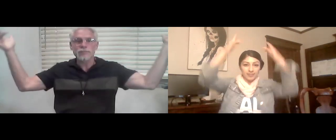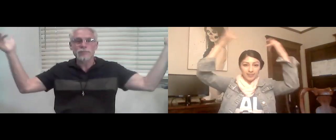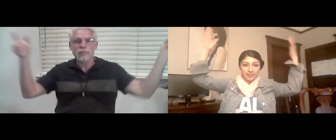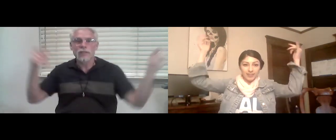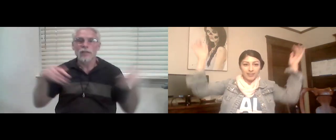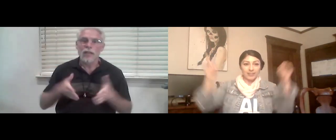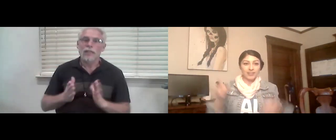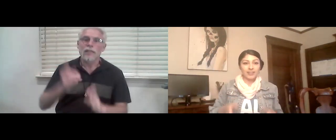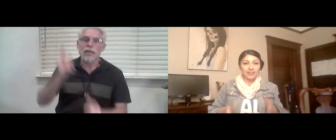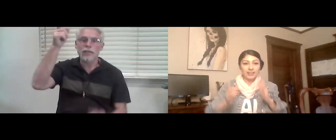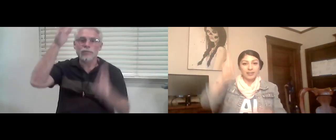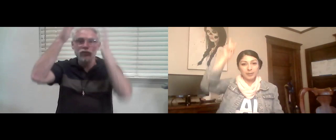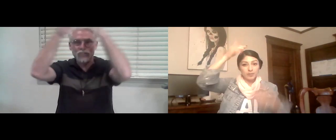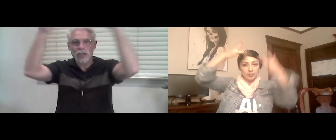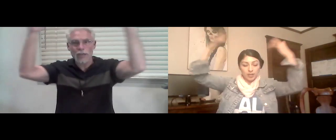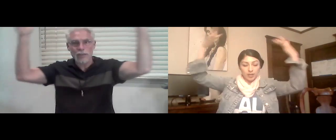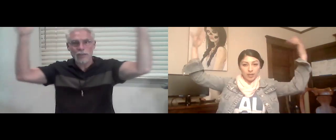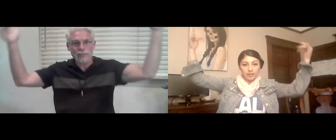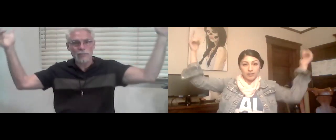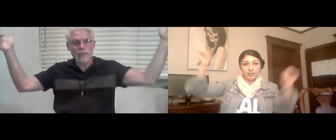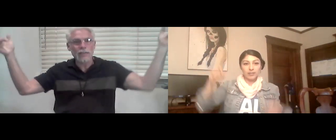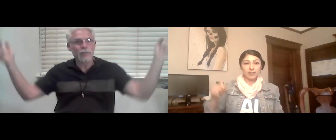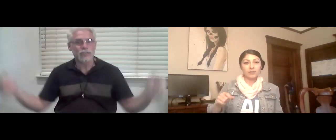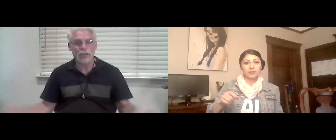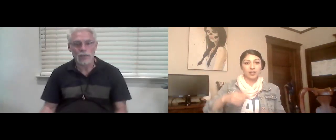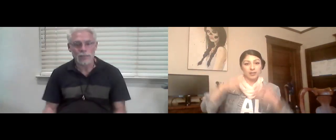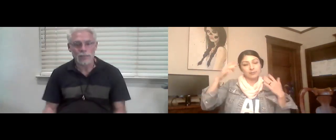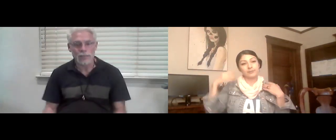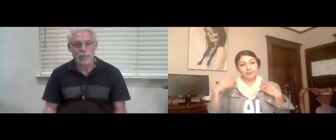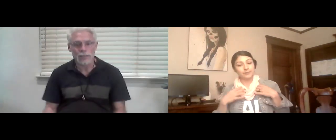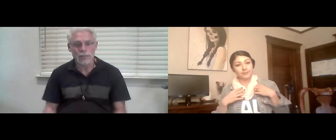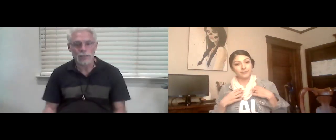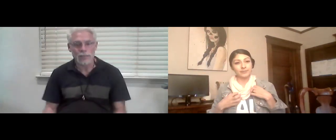shine. Let him shine. Let him shine.